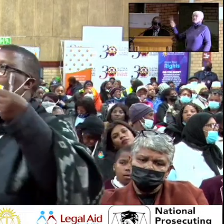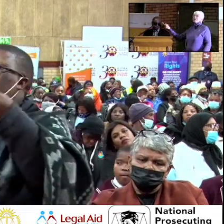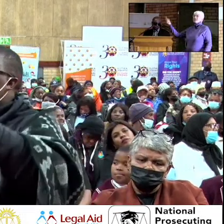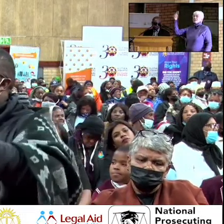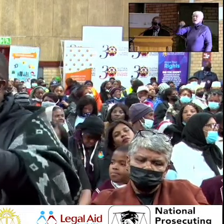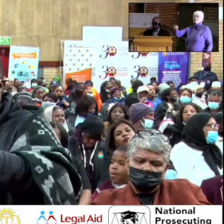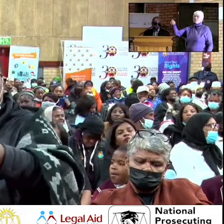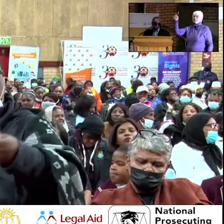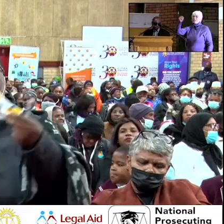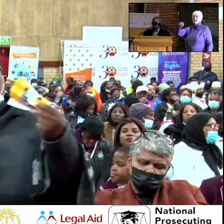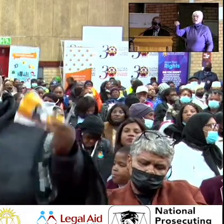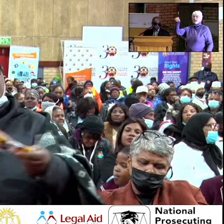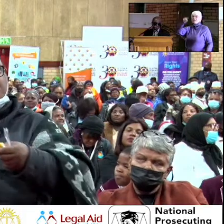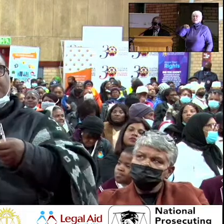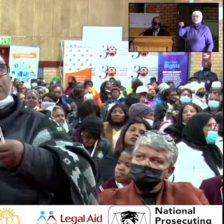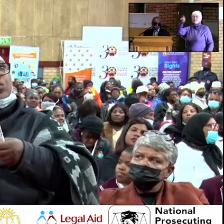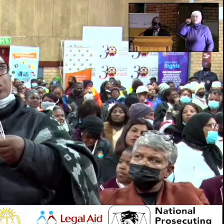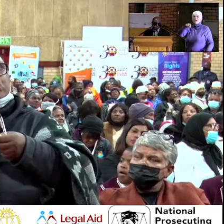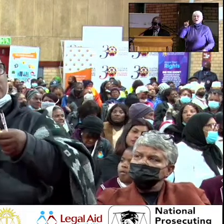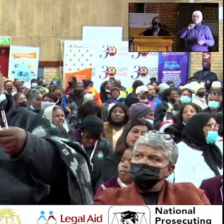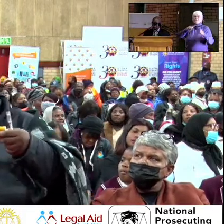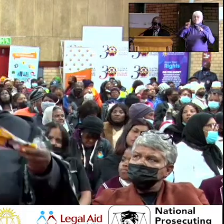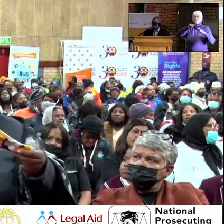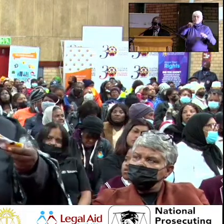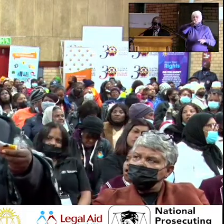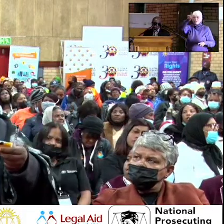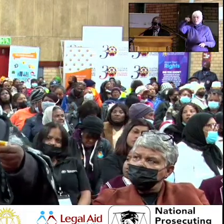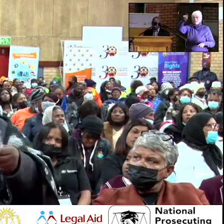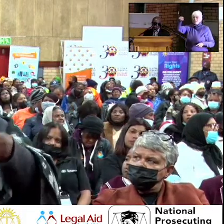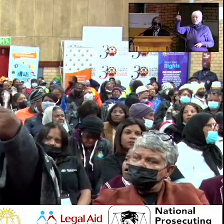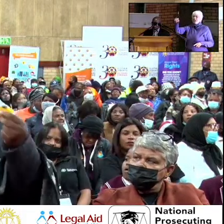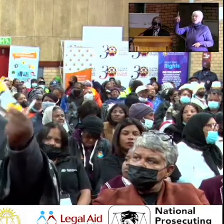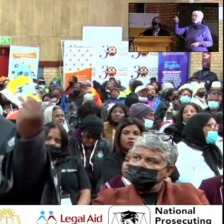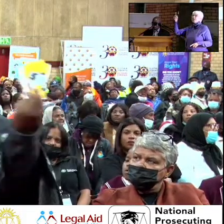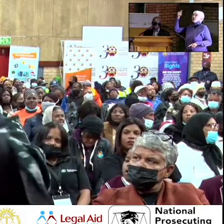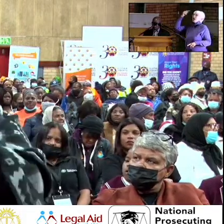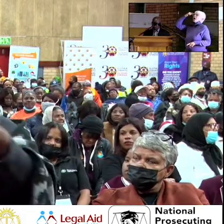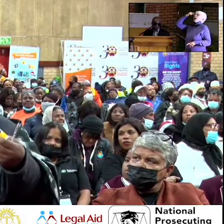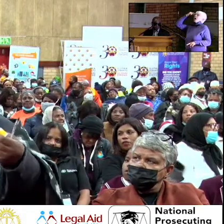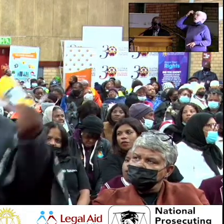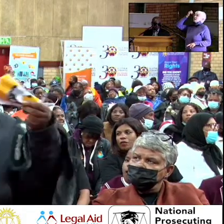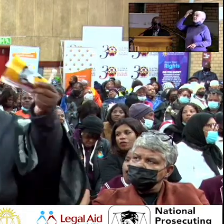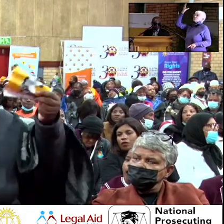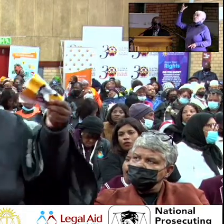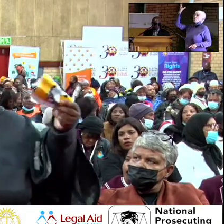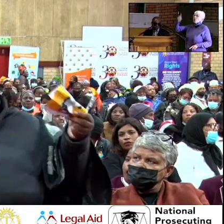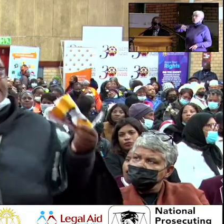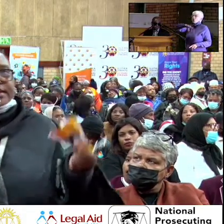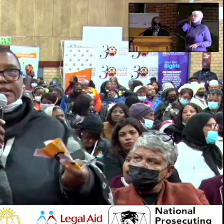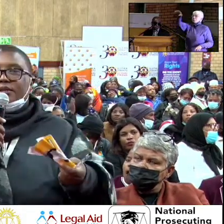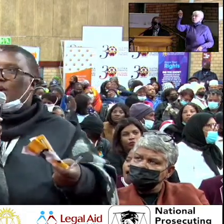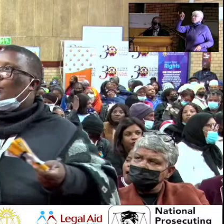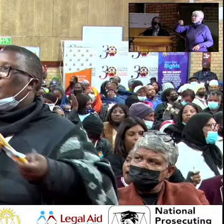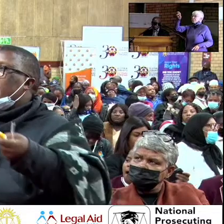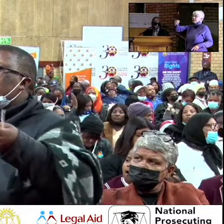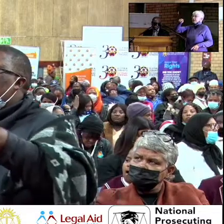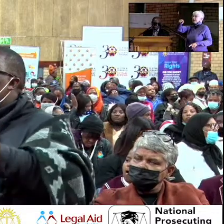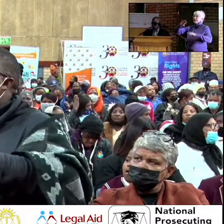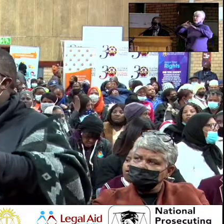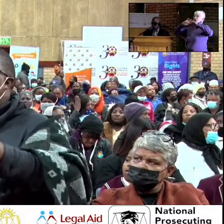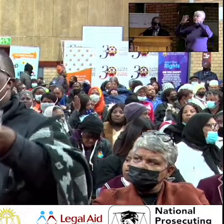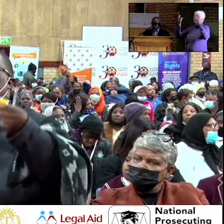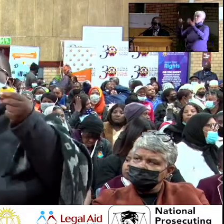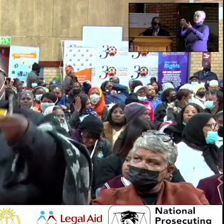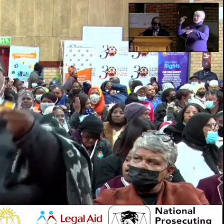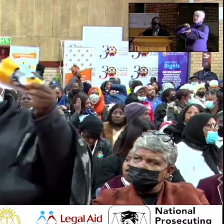of the perpetrator, even before you issue a sentence. You get a predicament of a particular person. Because at some